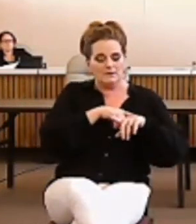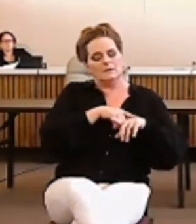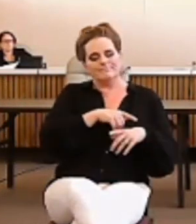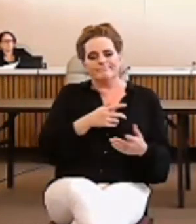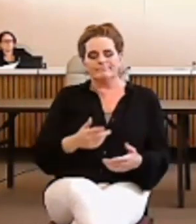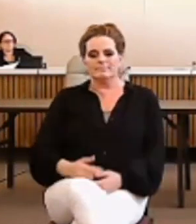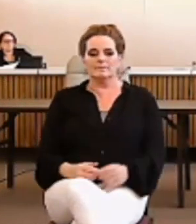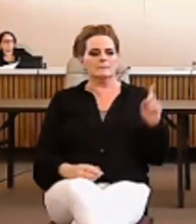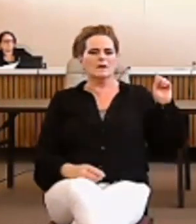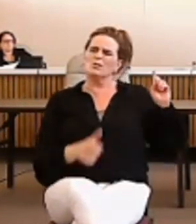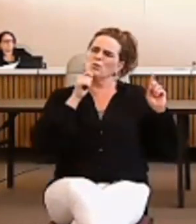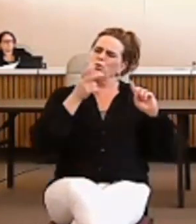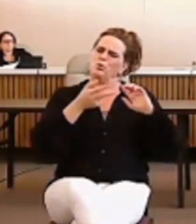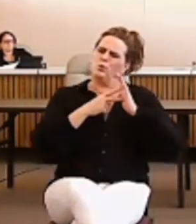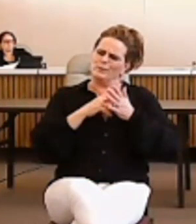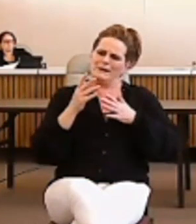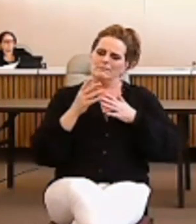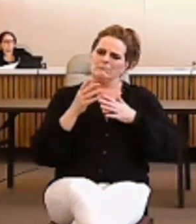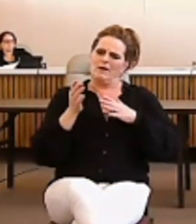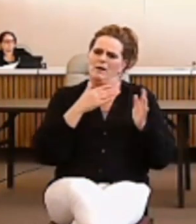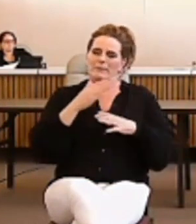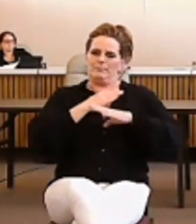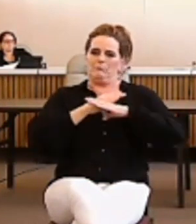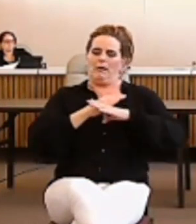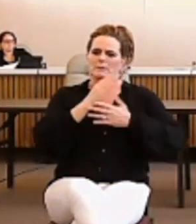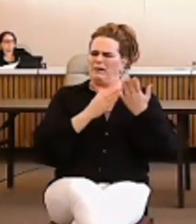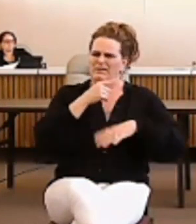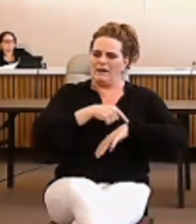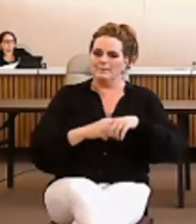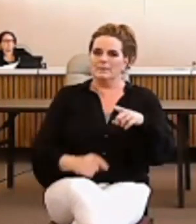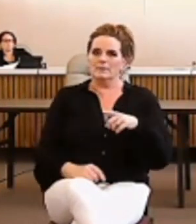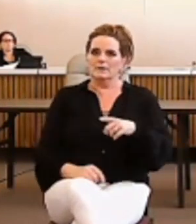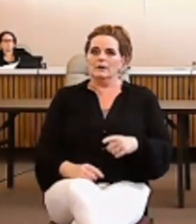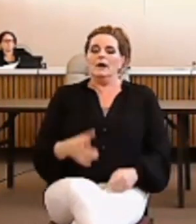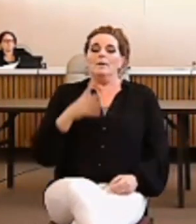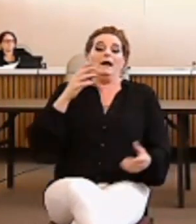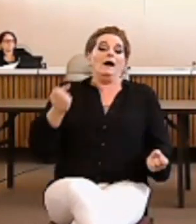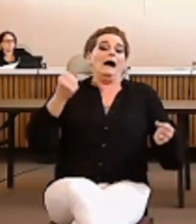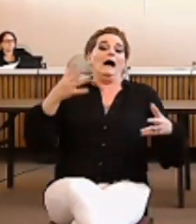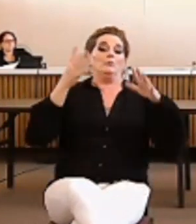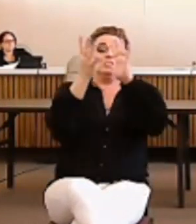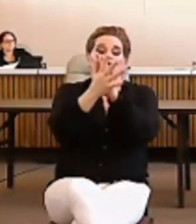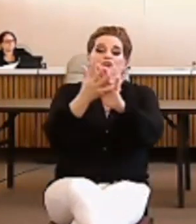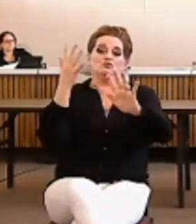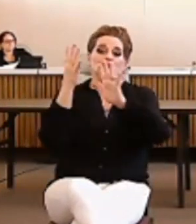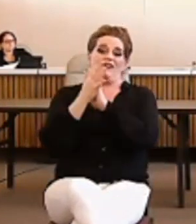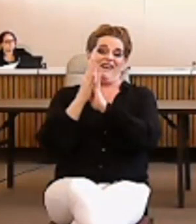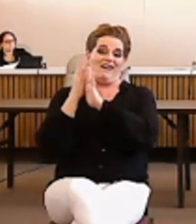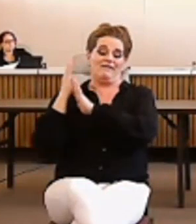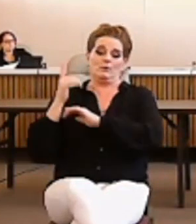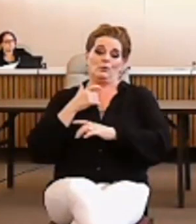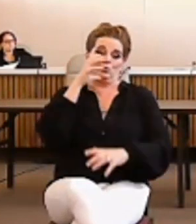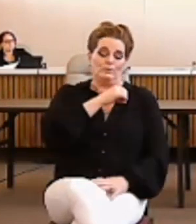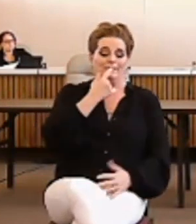like I'm not sure what you mean by plan to be blocked part of the time. by the amount of traffic, we're just assuming that there'll be